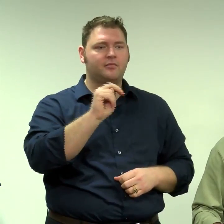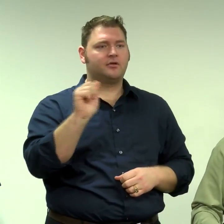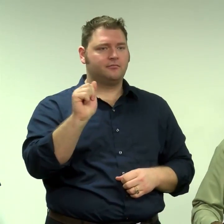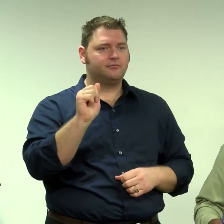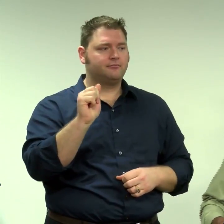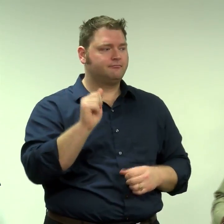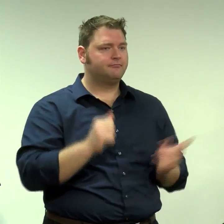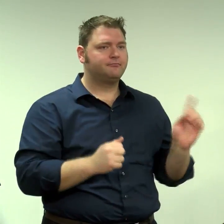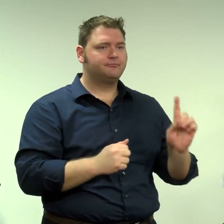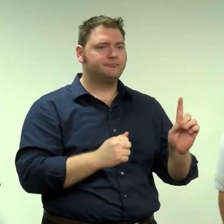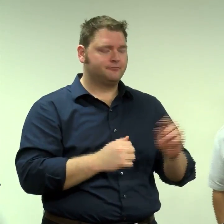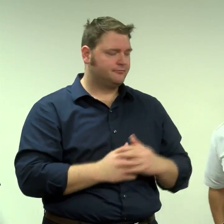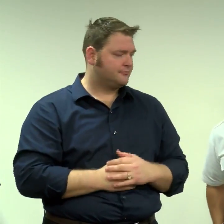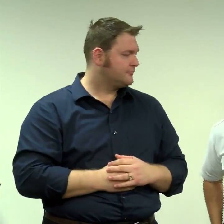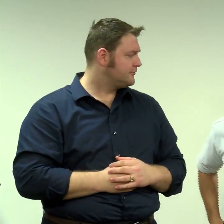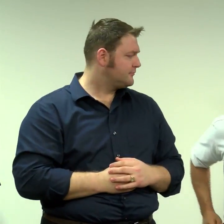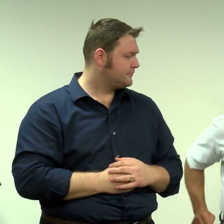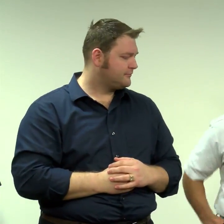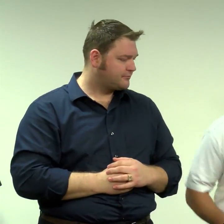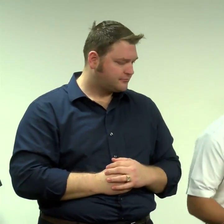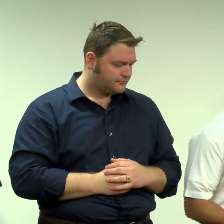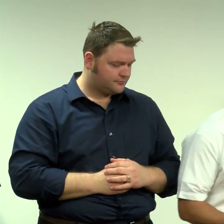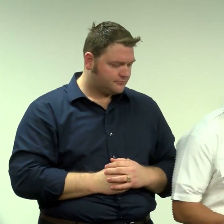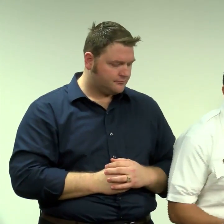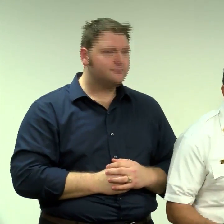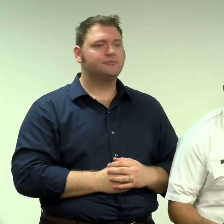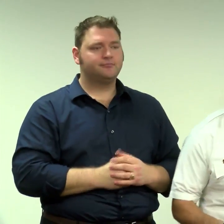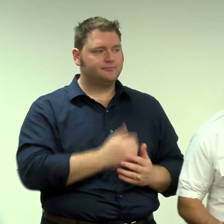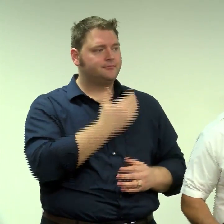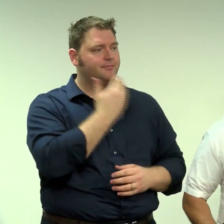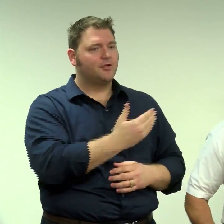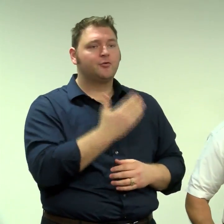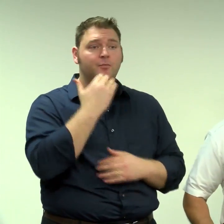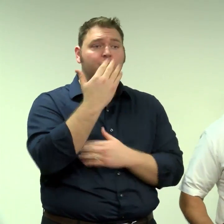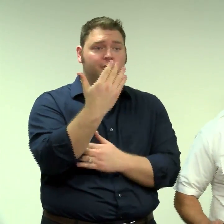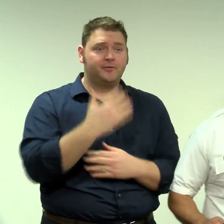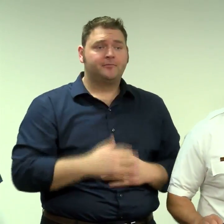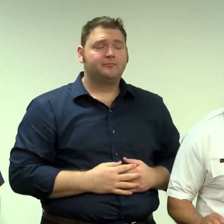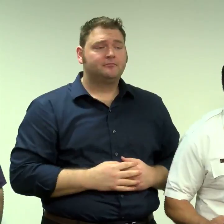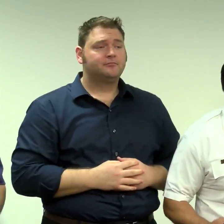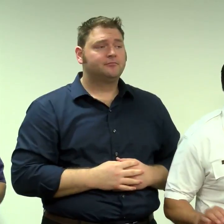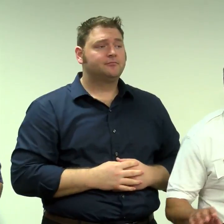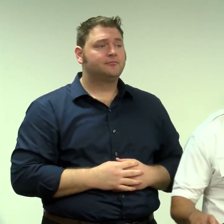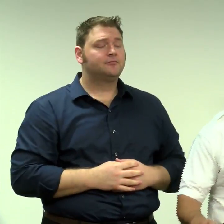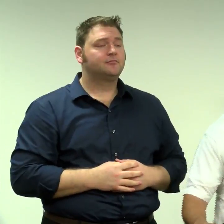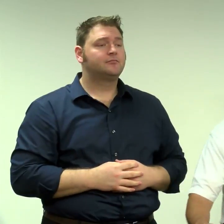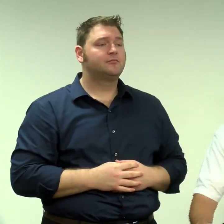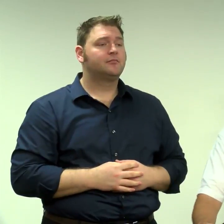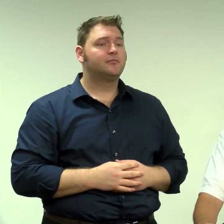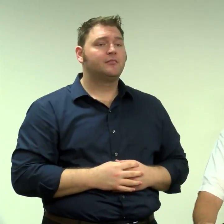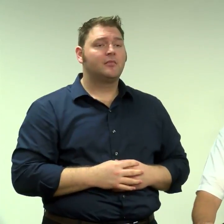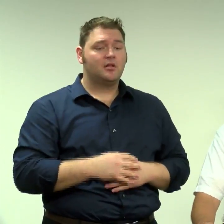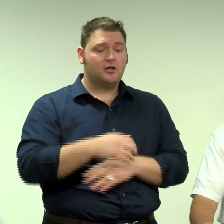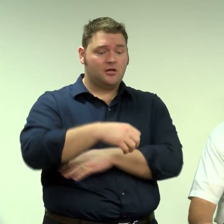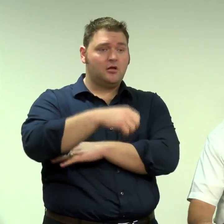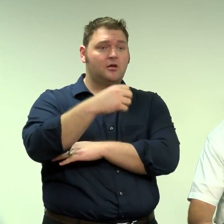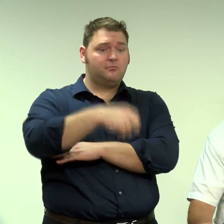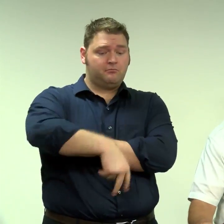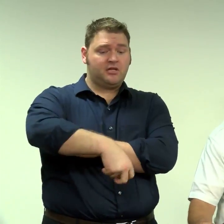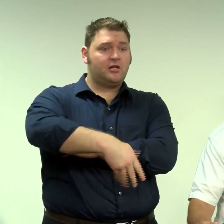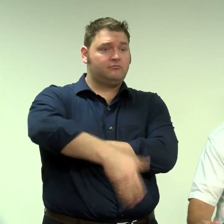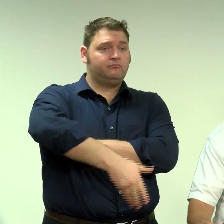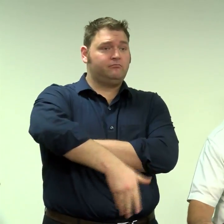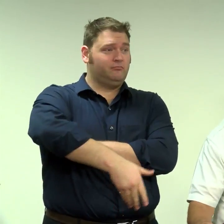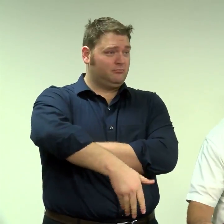status report. Thank you, Mayor. Good morning, everybody. So, as of midnight tonight, the Houston